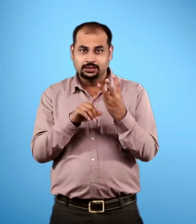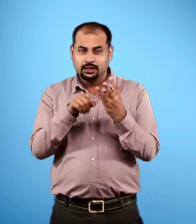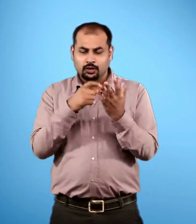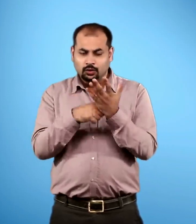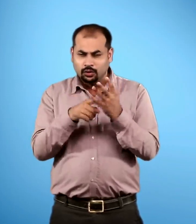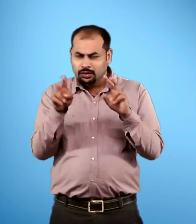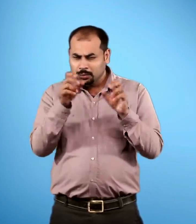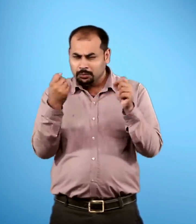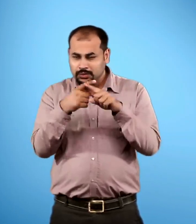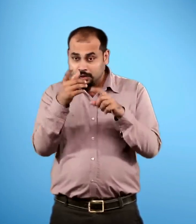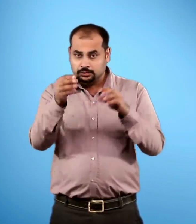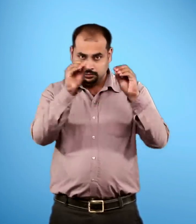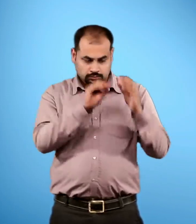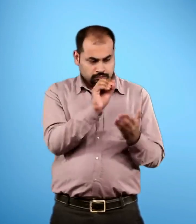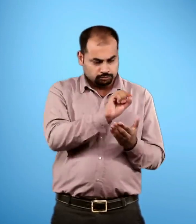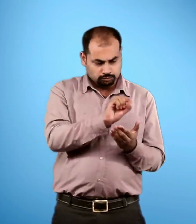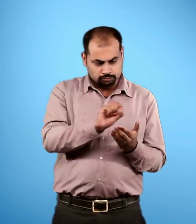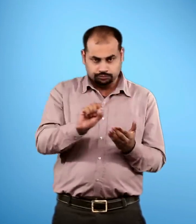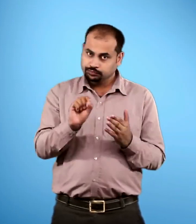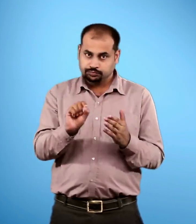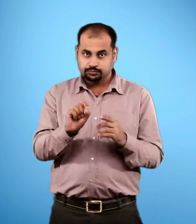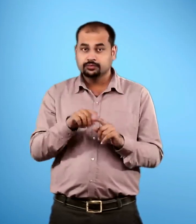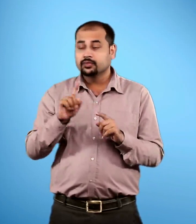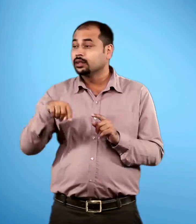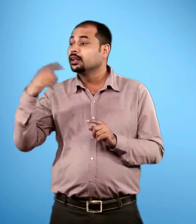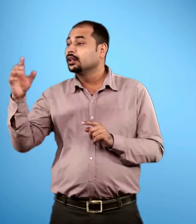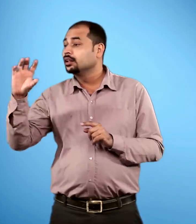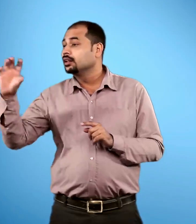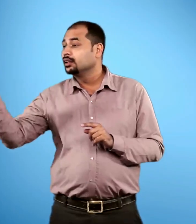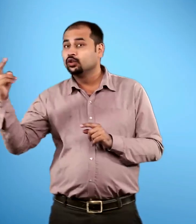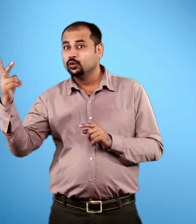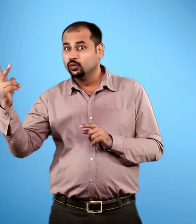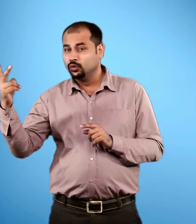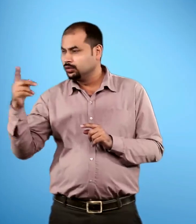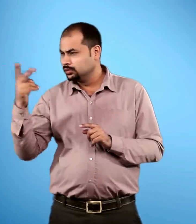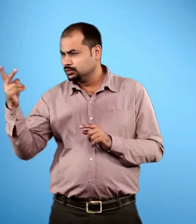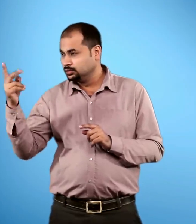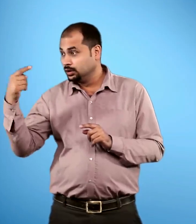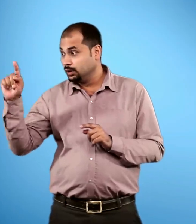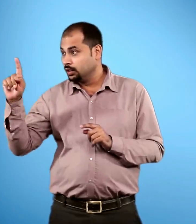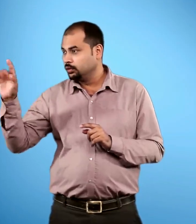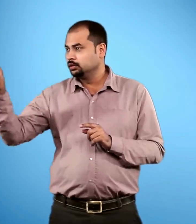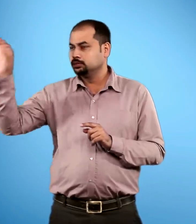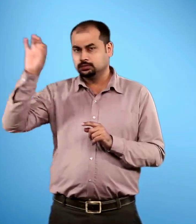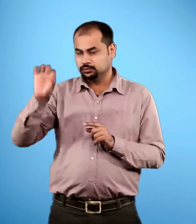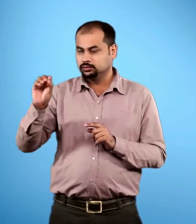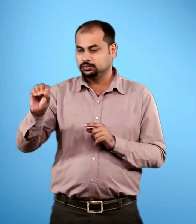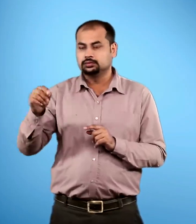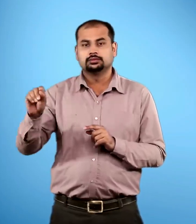in the blank space provided. Also choose what would be the next repeat from the 2 options given on the right by